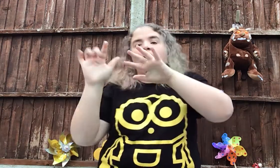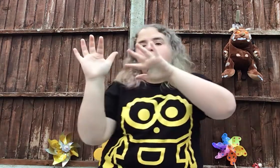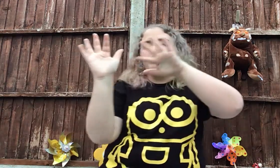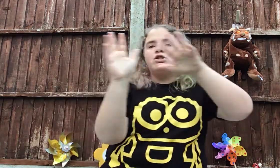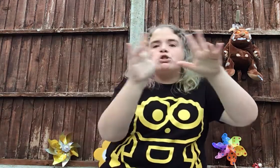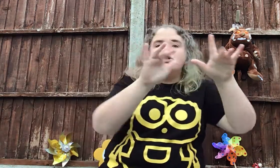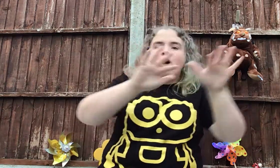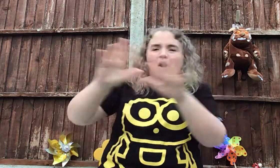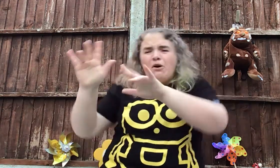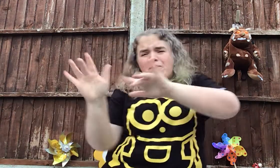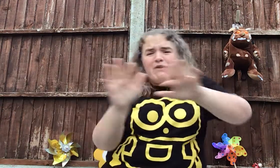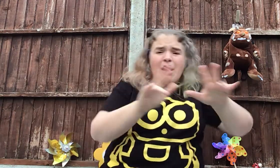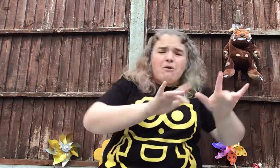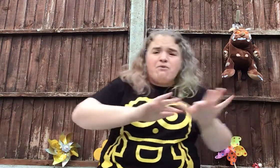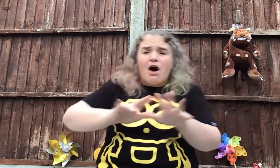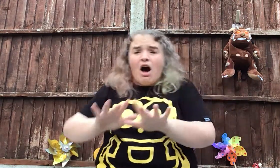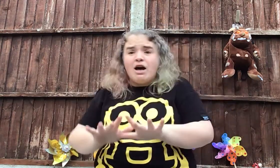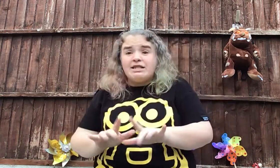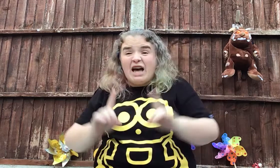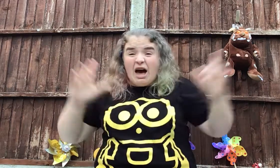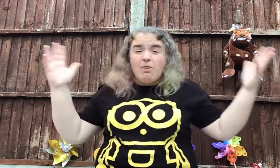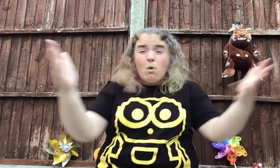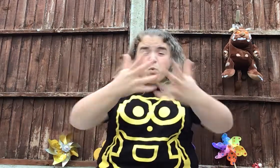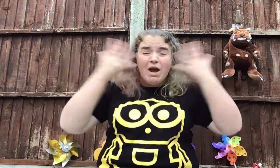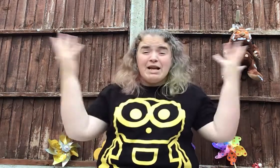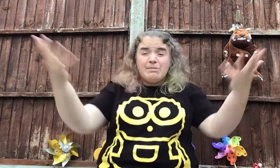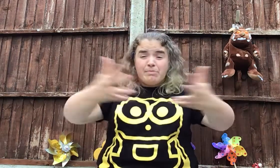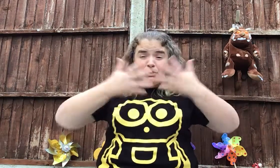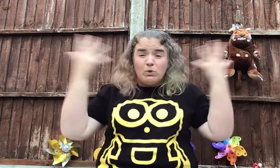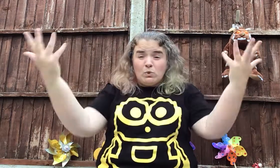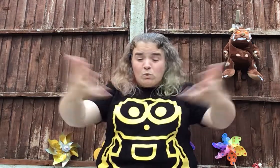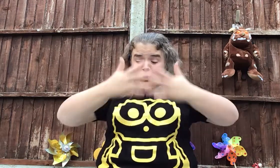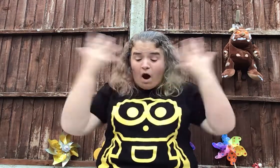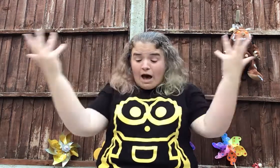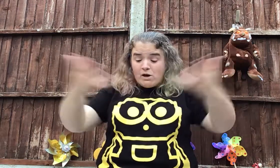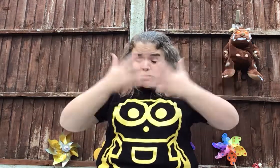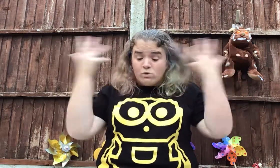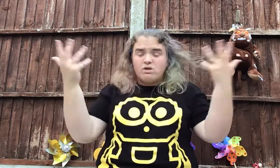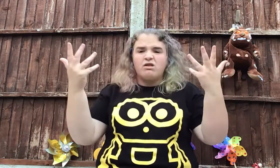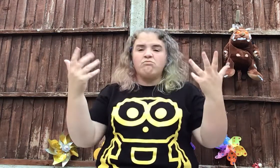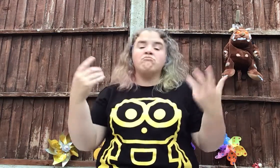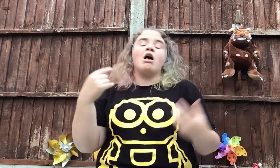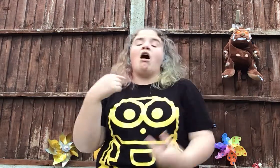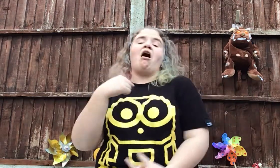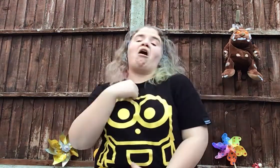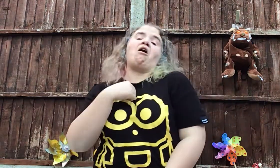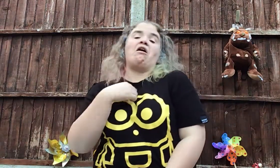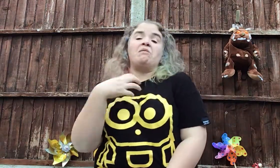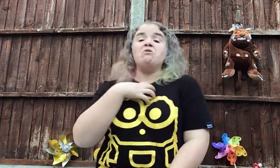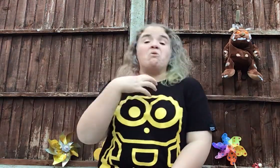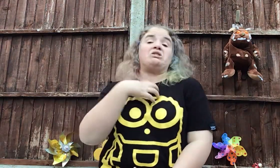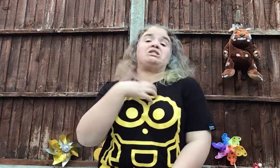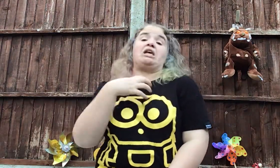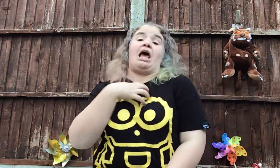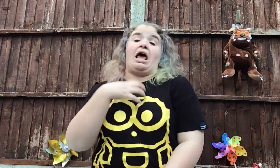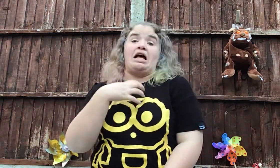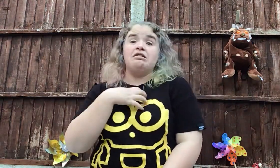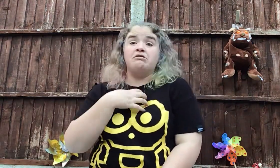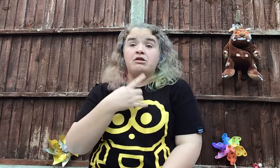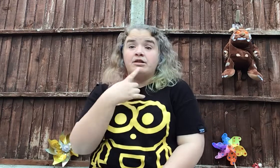The snow fell fast and the wind blew wild. I'm not scared, said